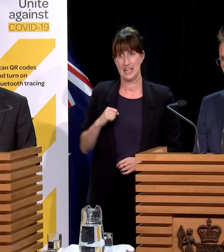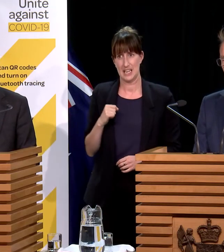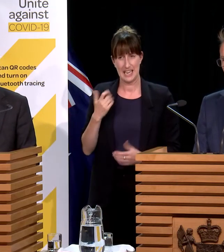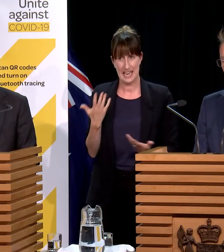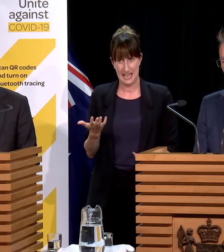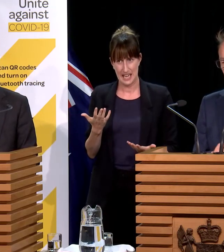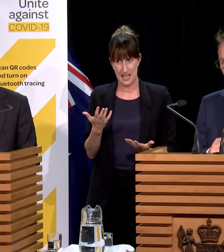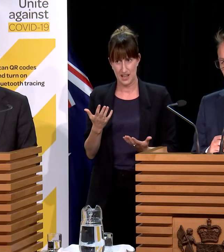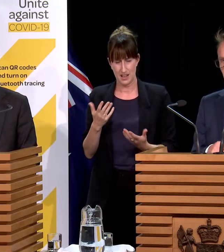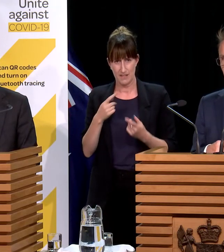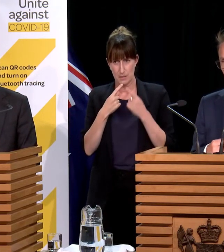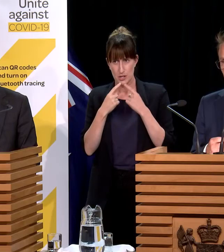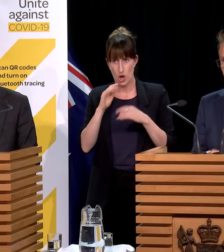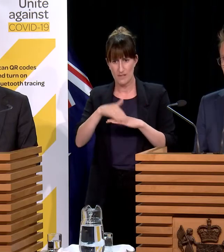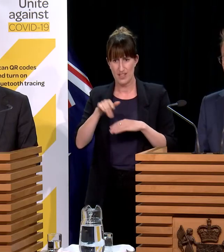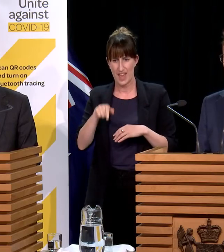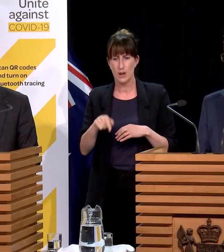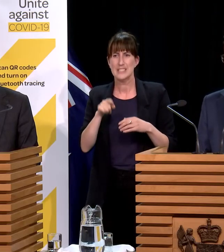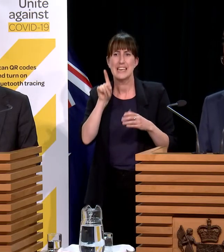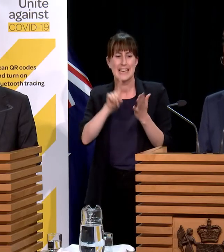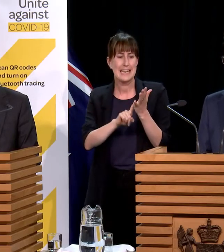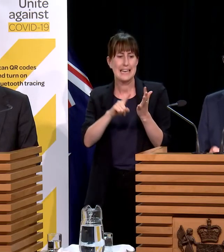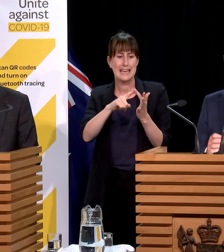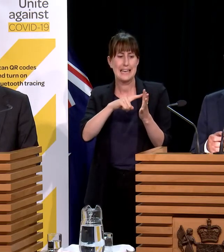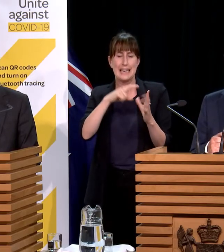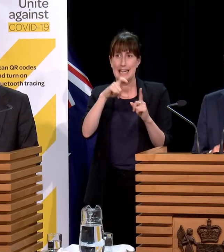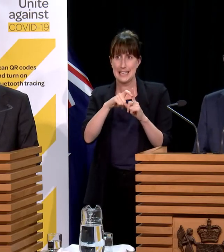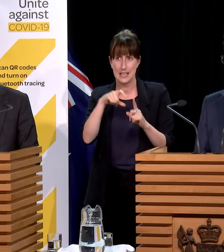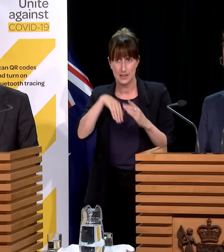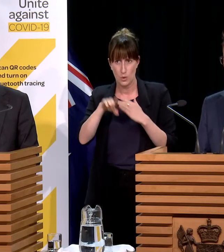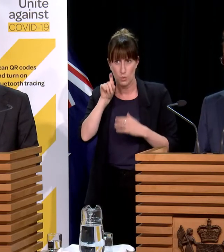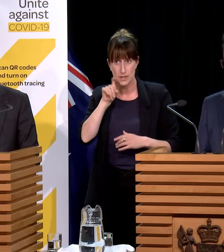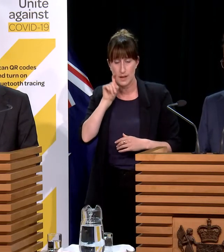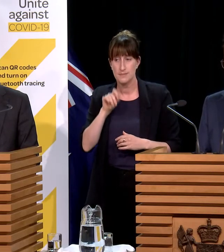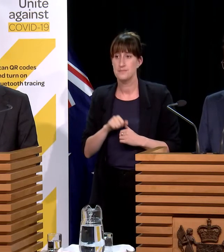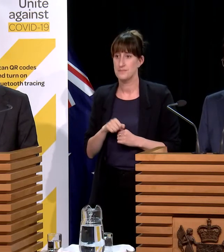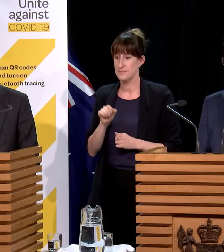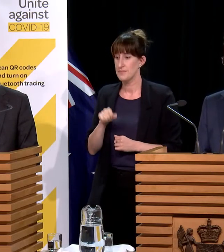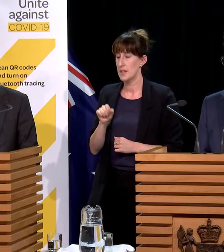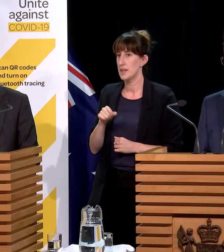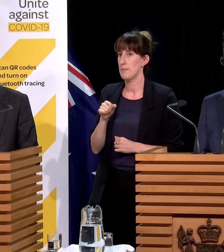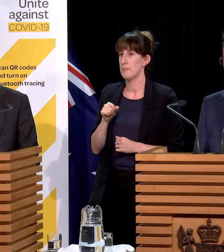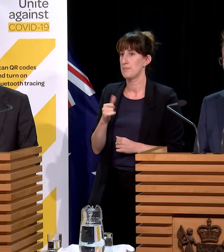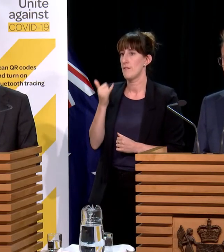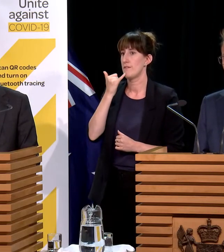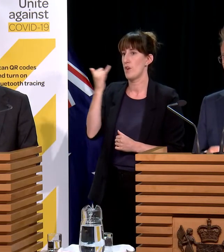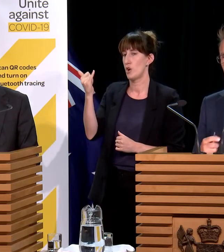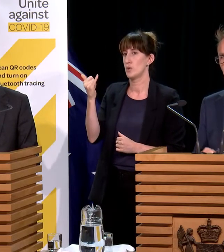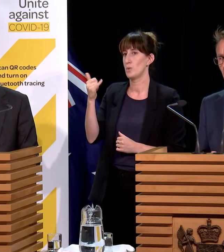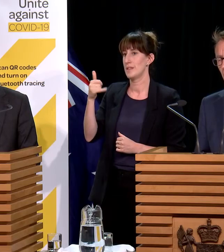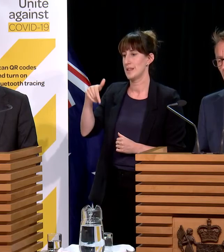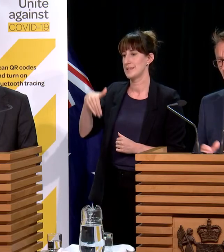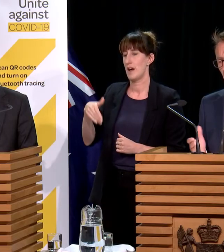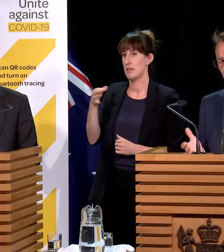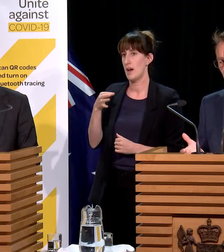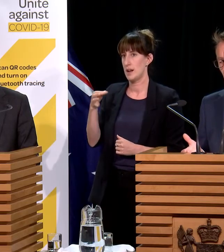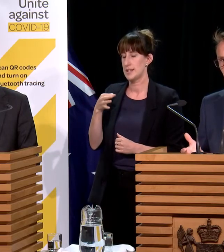morning for a briefing, and they've been on the phone with the public health unit down there and the city council and